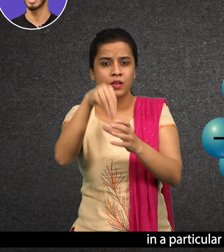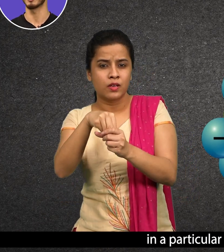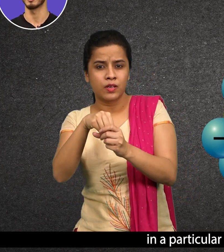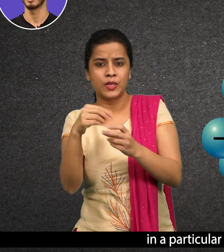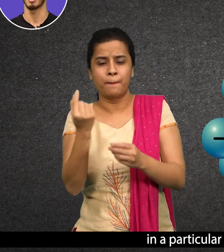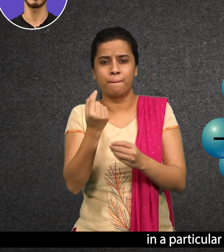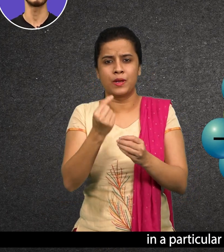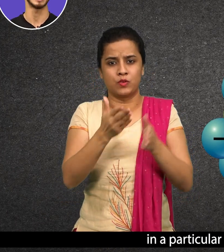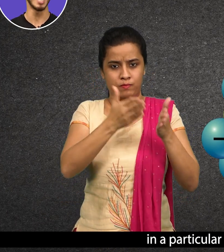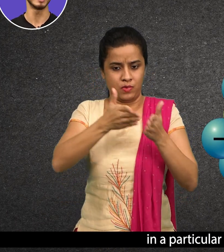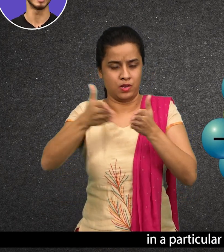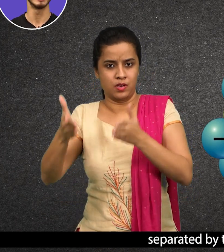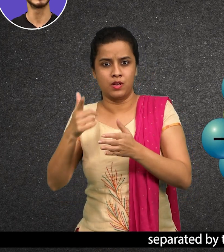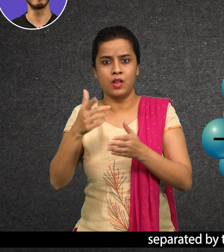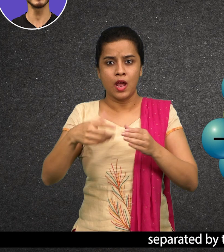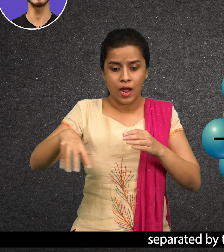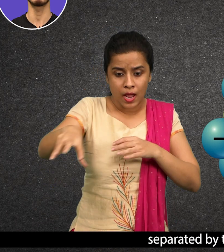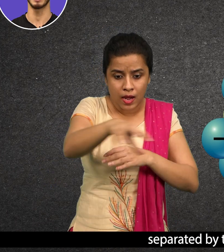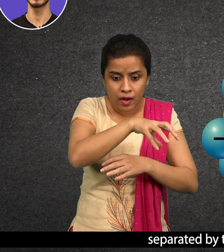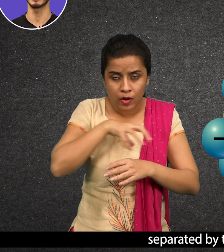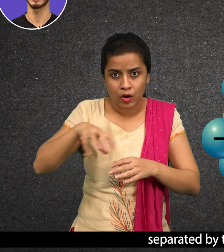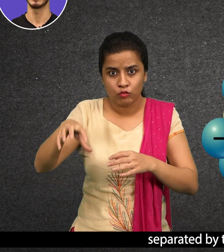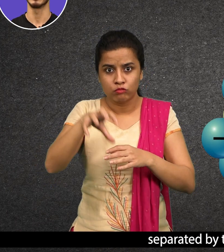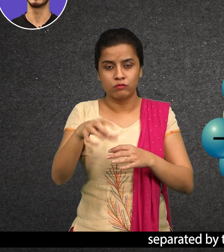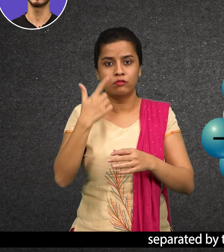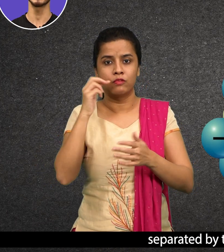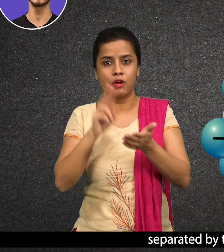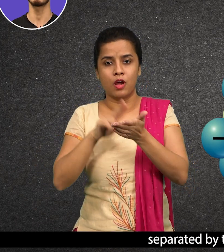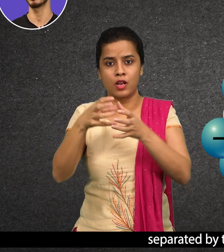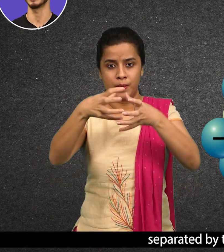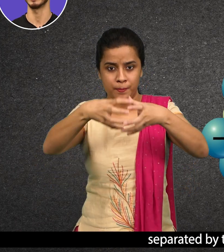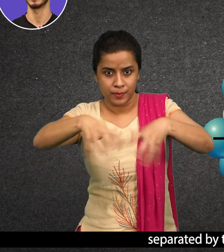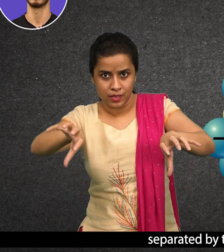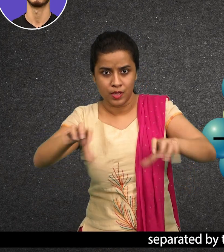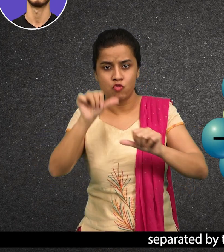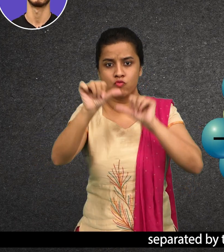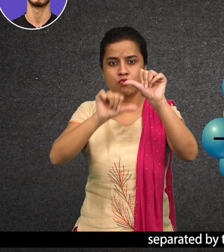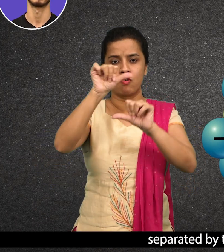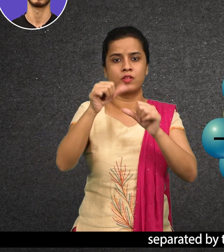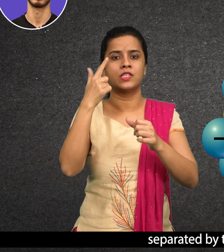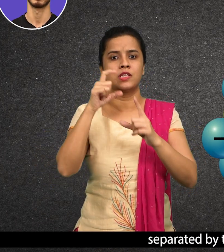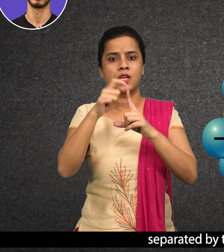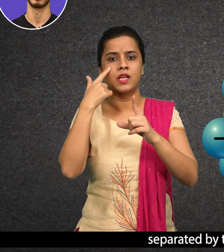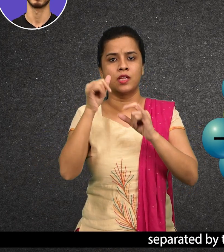particular manner around the ions separated by the dissociation process.